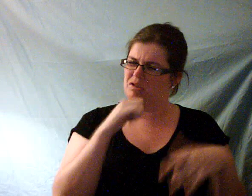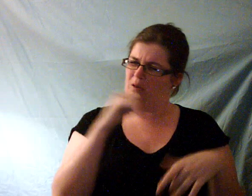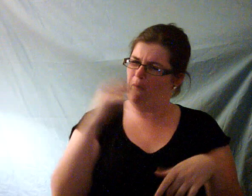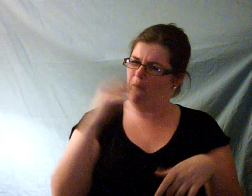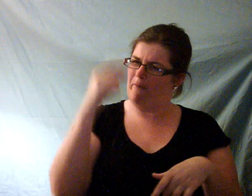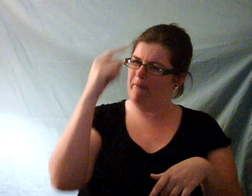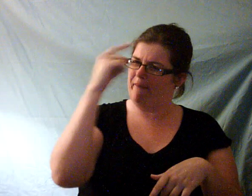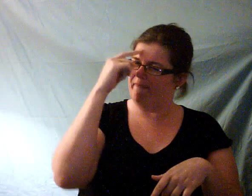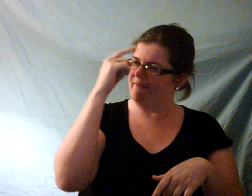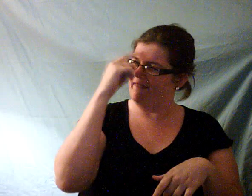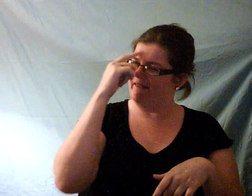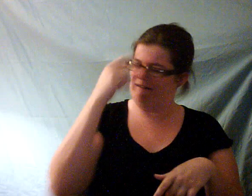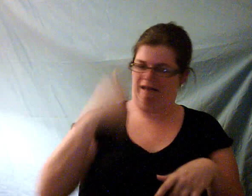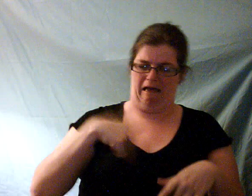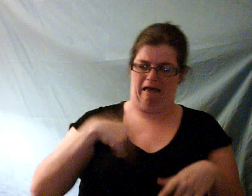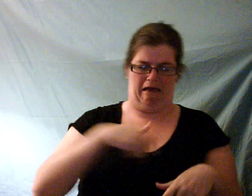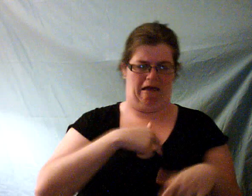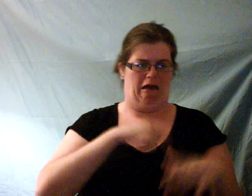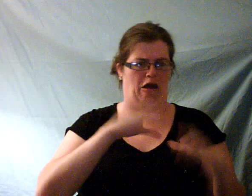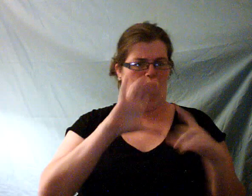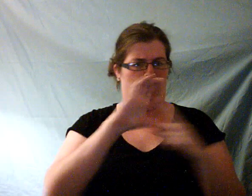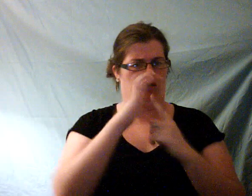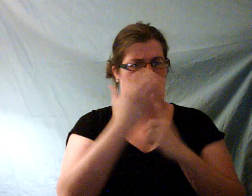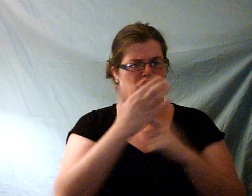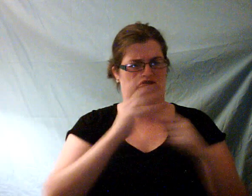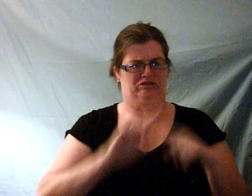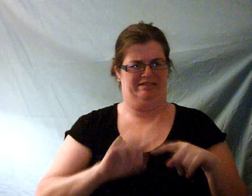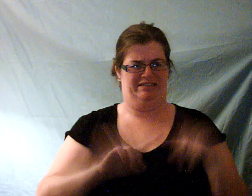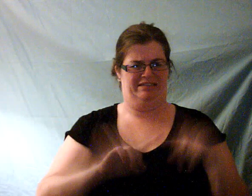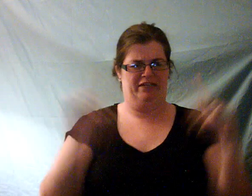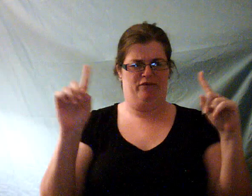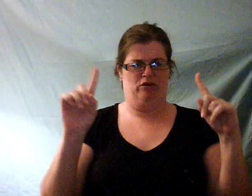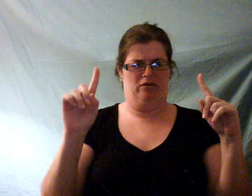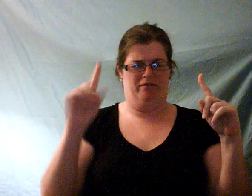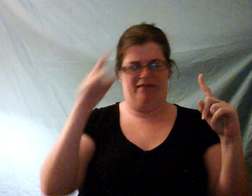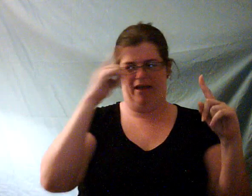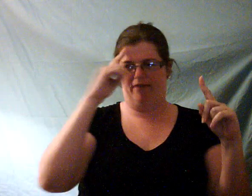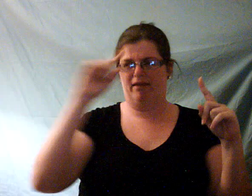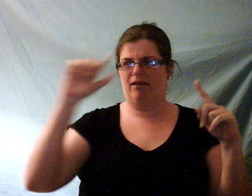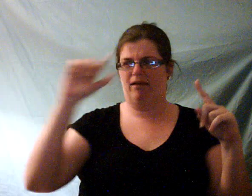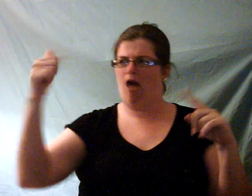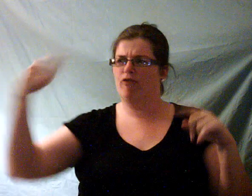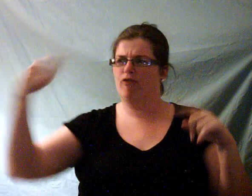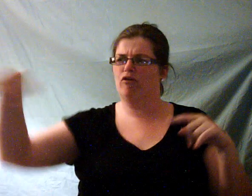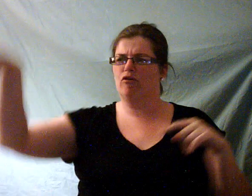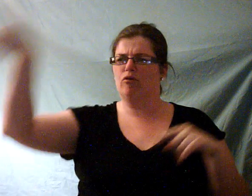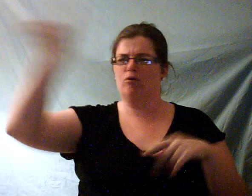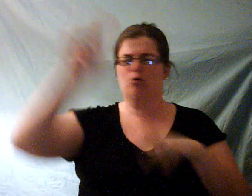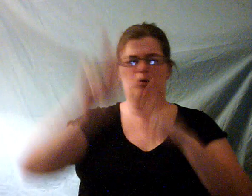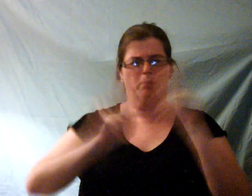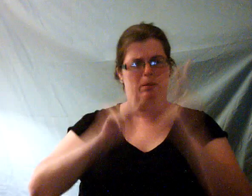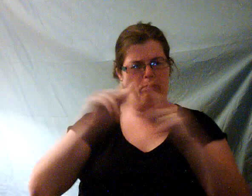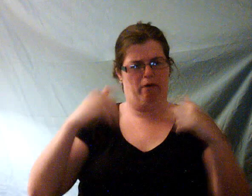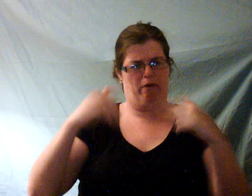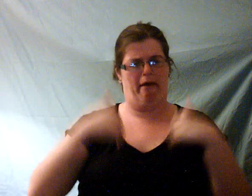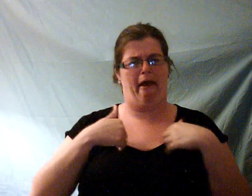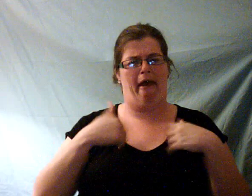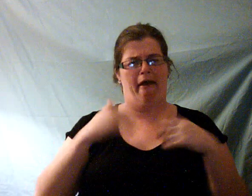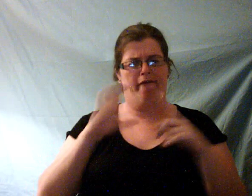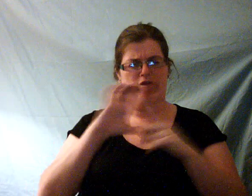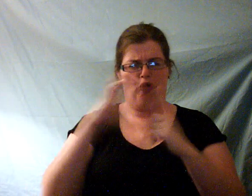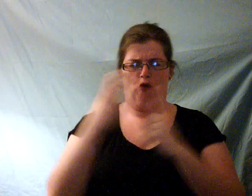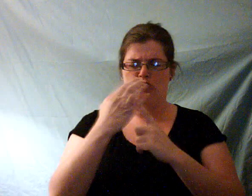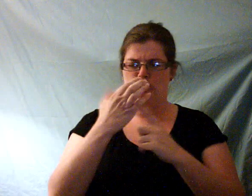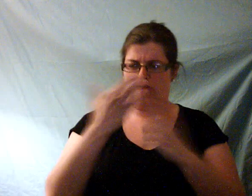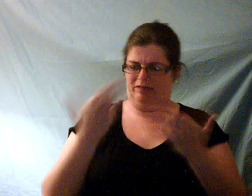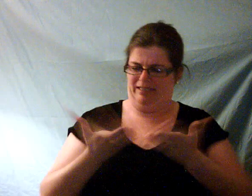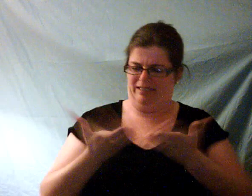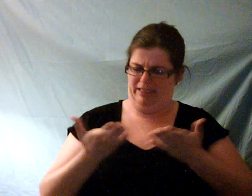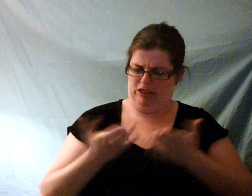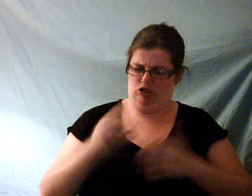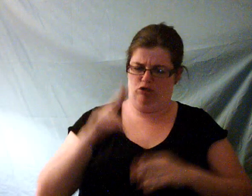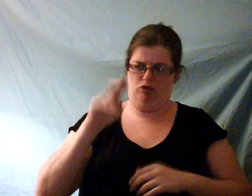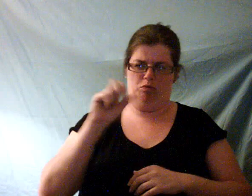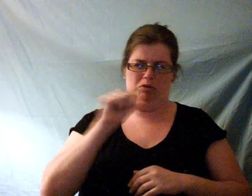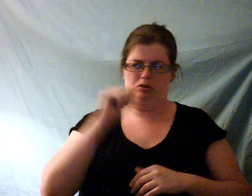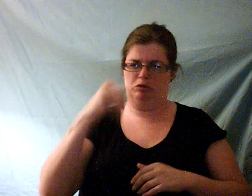from other people. They think other people have a culture, but that Americans themselves don't have a unique, distinct culture.